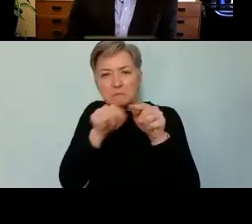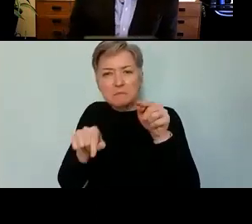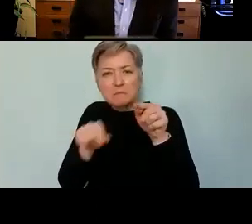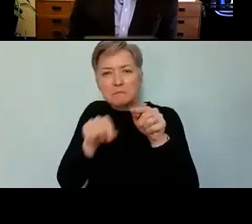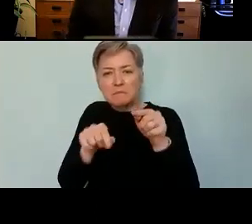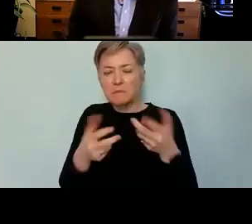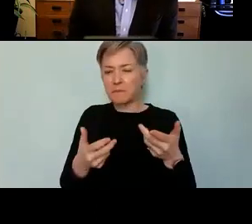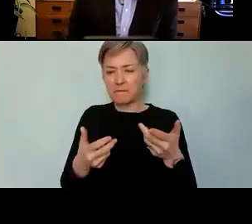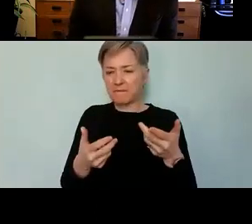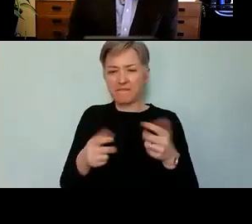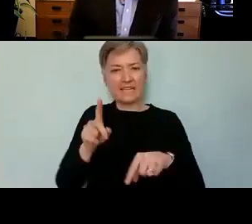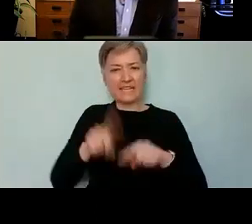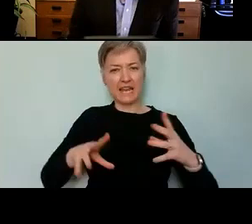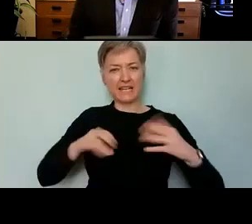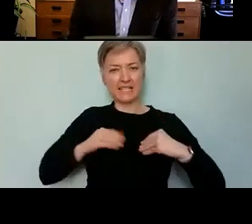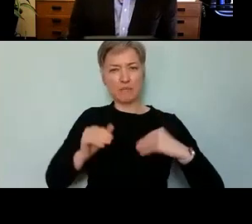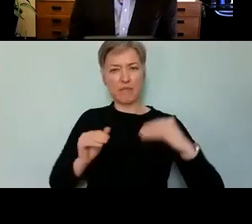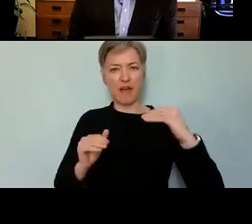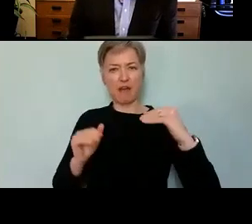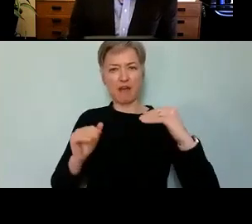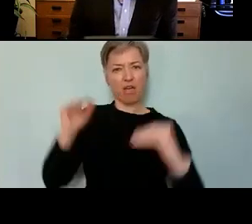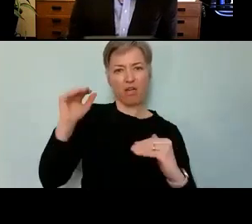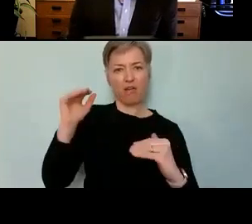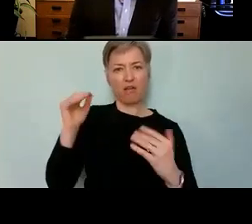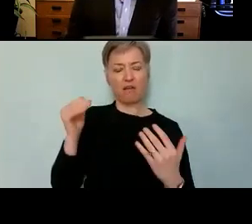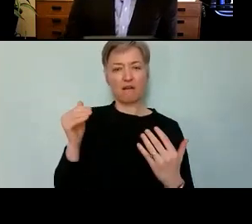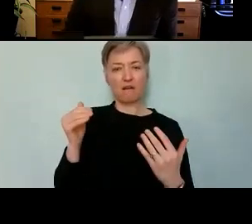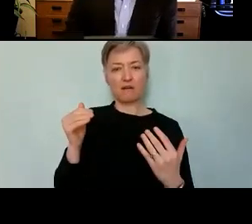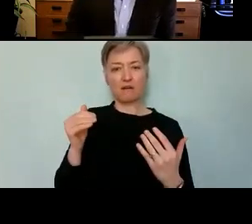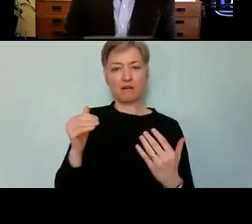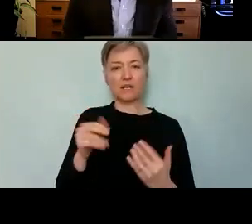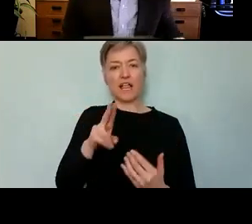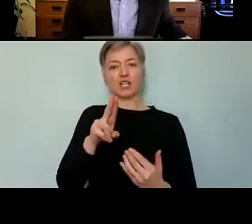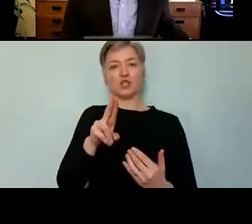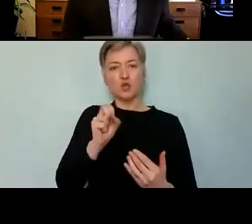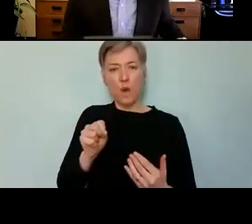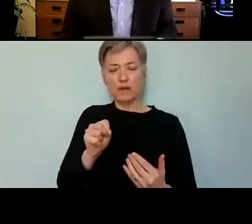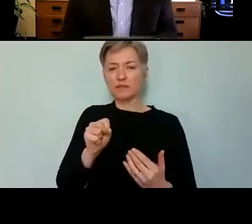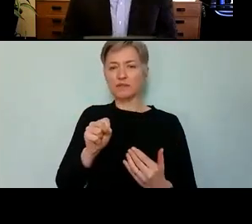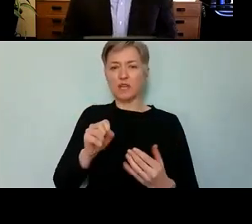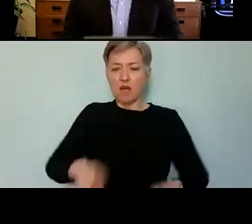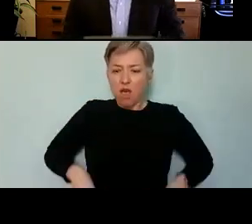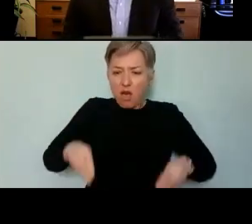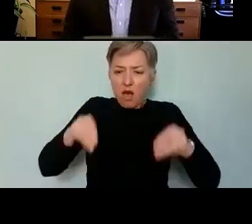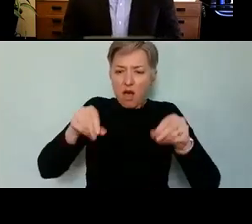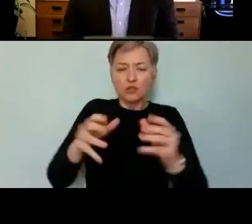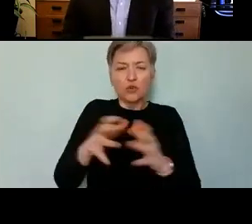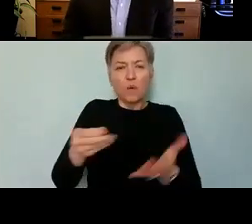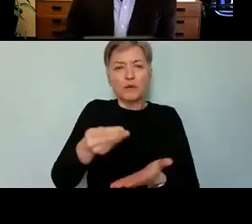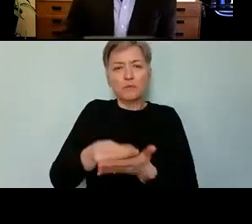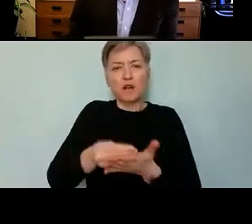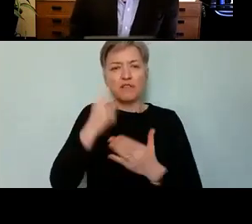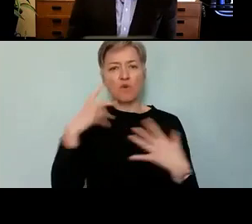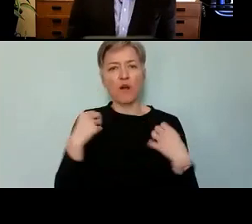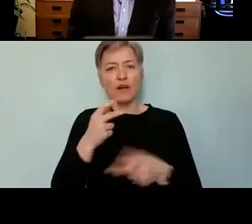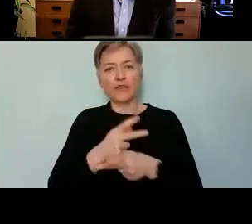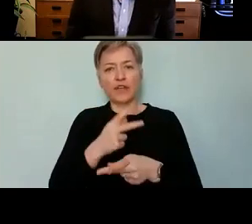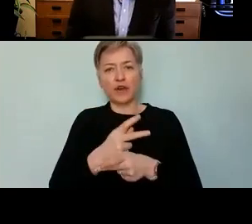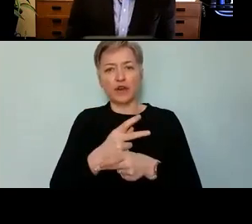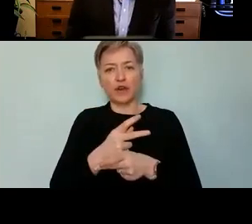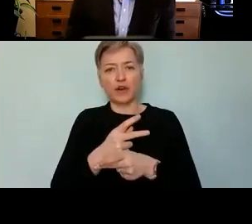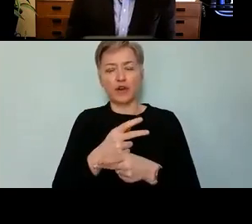is unacceptable. In a country like ours that spends as much as we do in healthcare, that has the outcomes that we have in